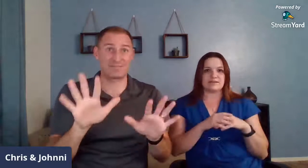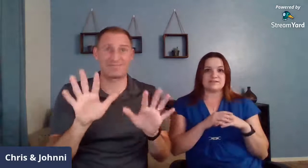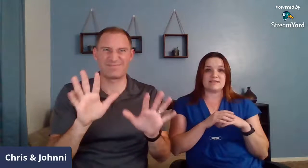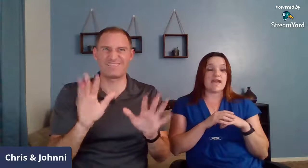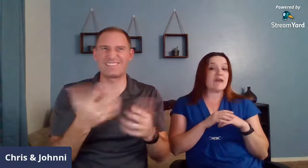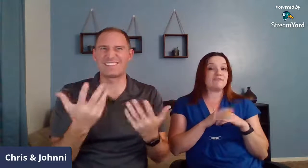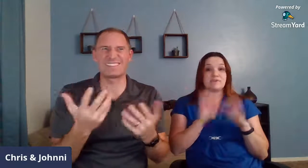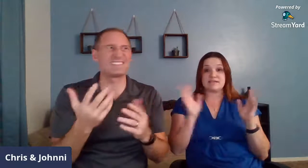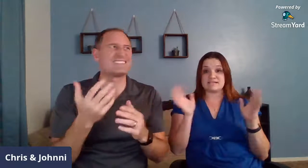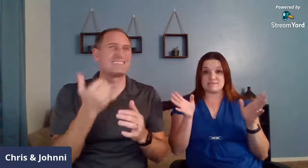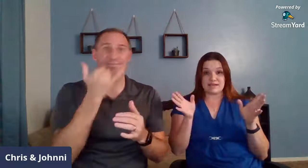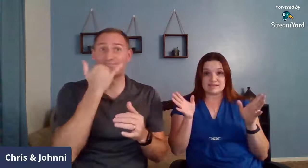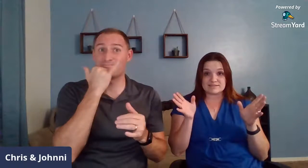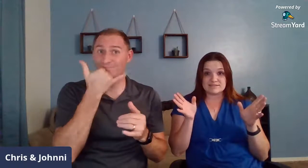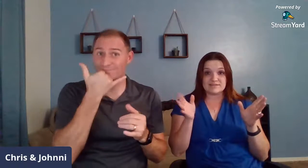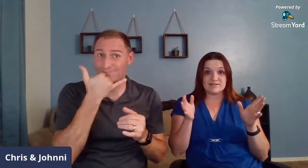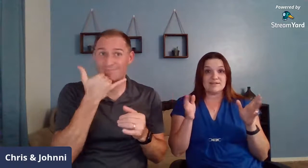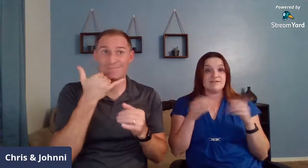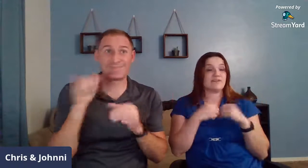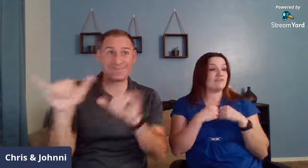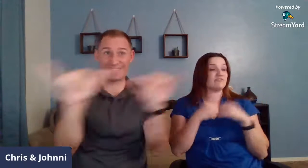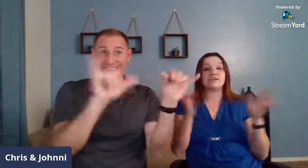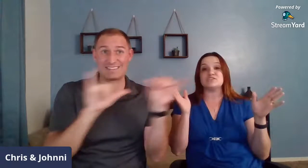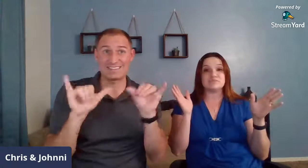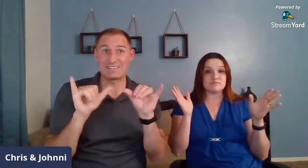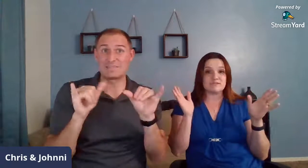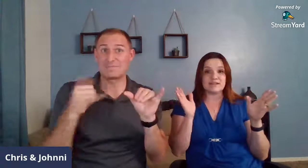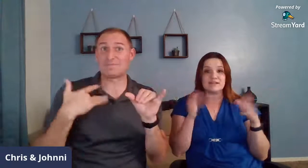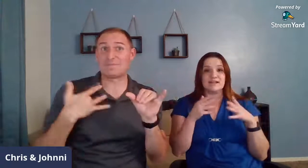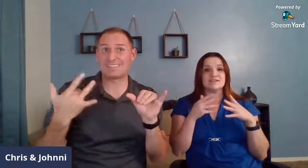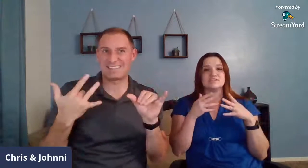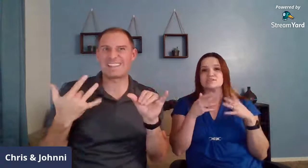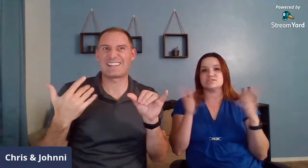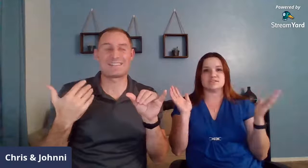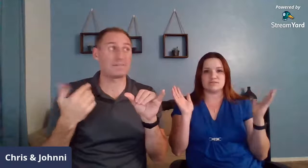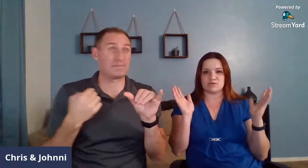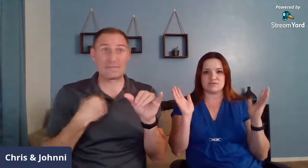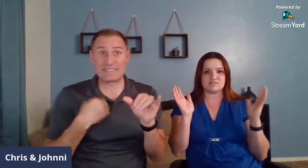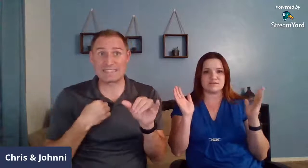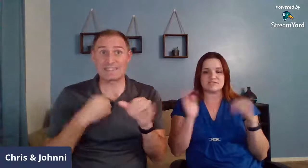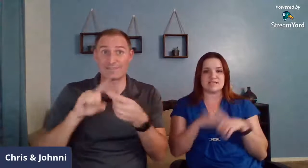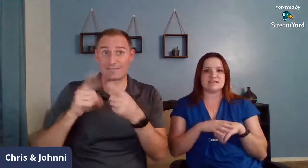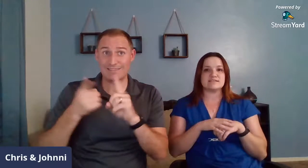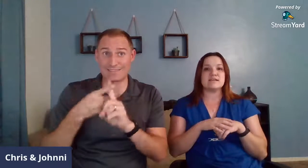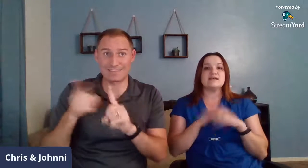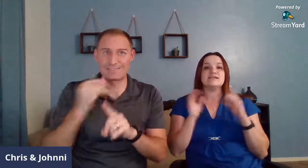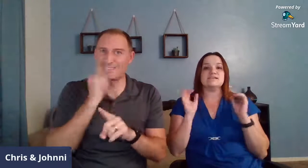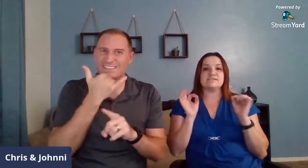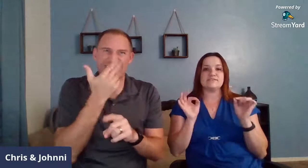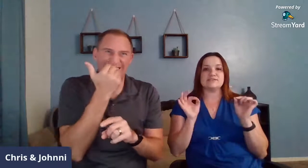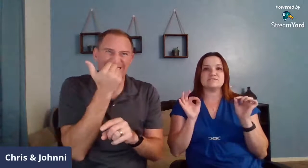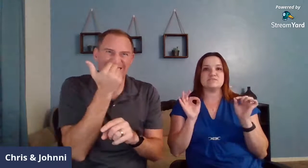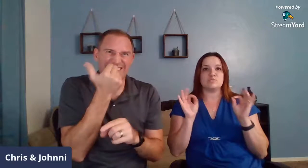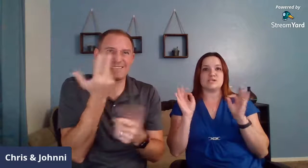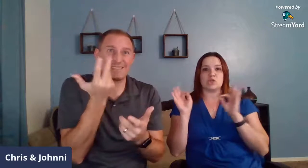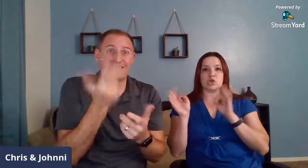because everybody has made it. I have friends who have made it, and it's just one of those funny mistakes. The difference between